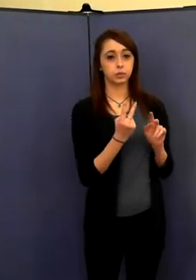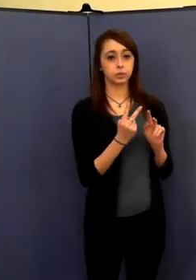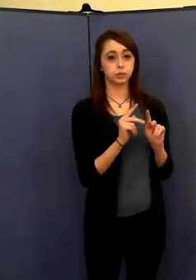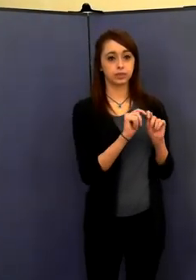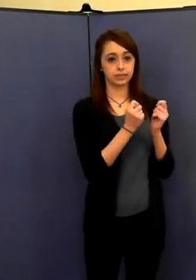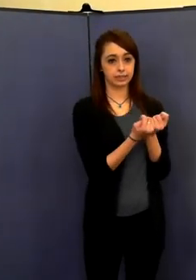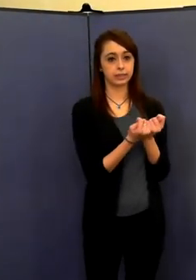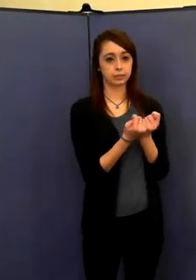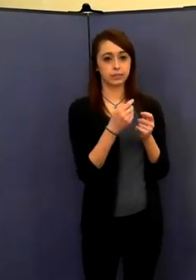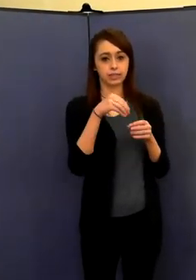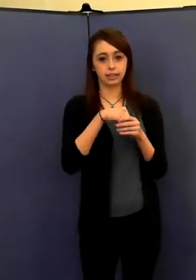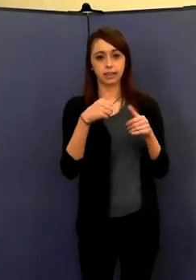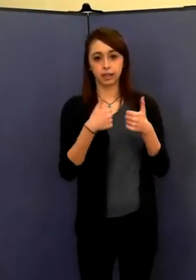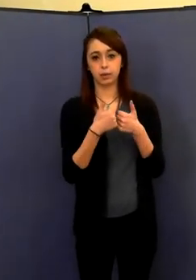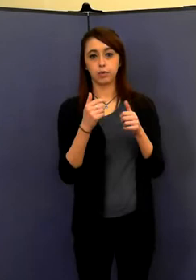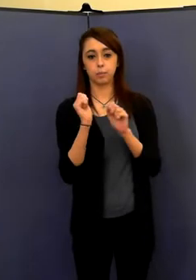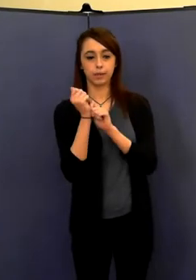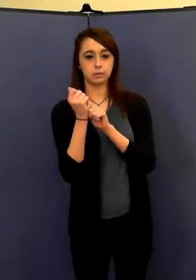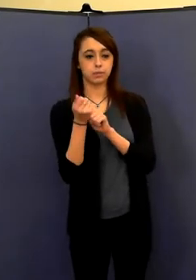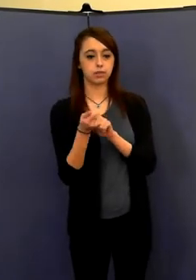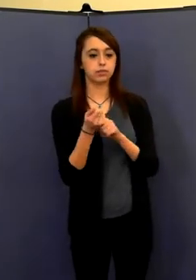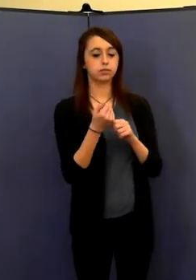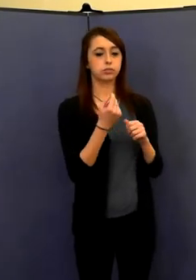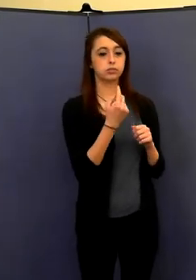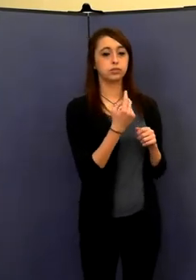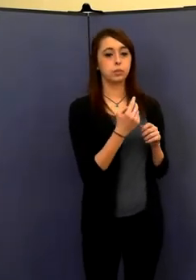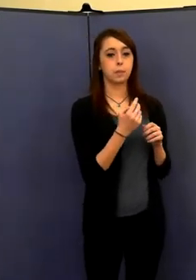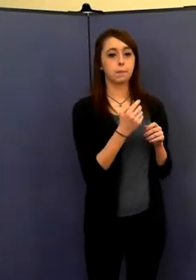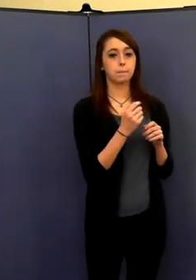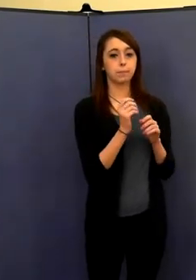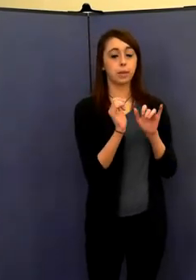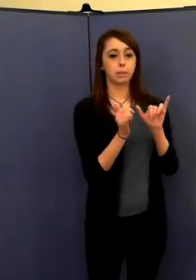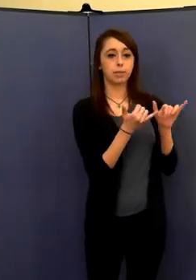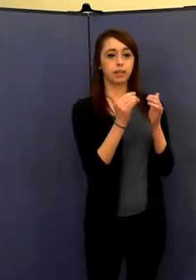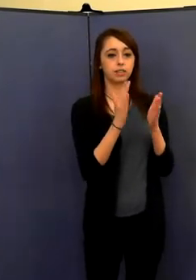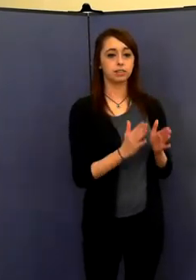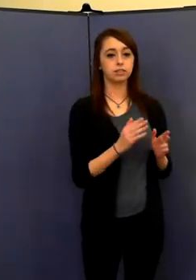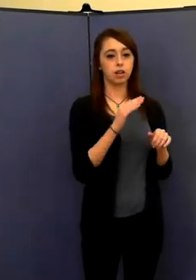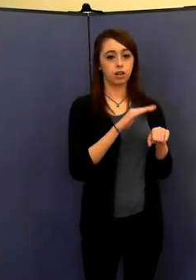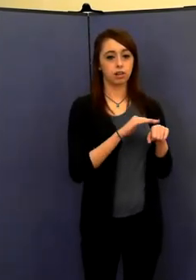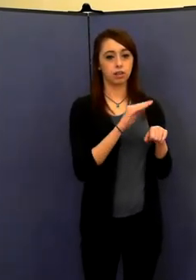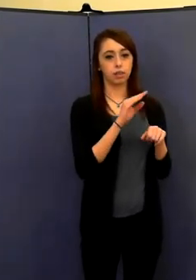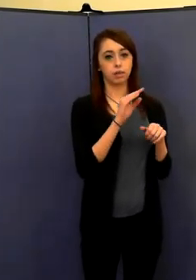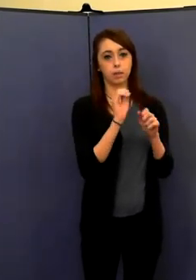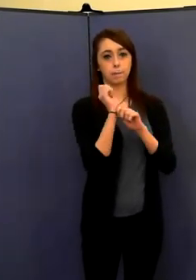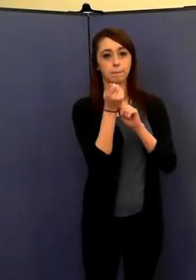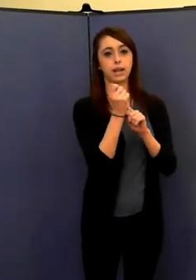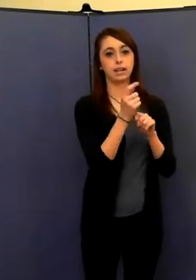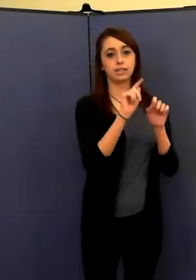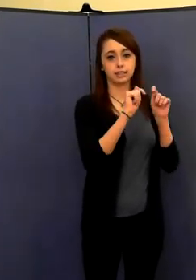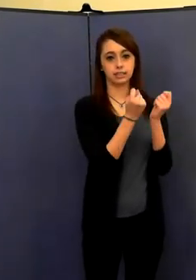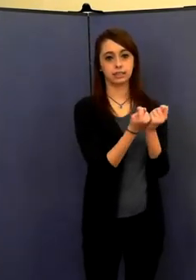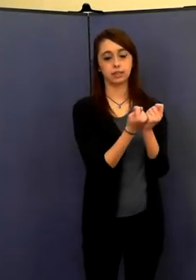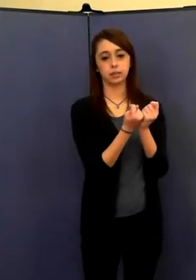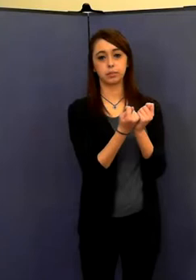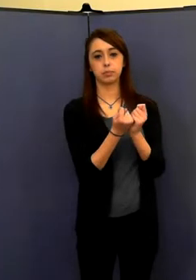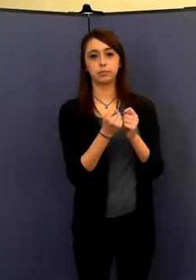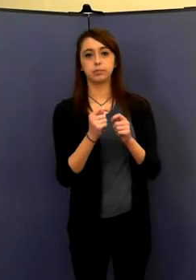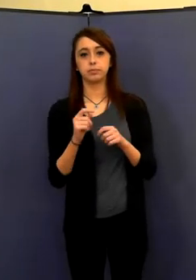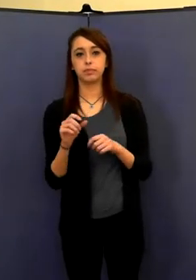on the batting team, which is known as the offensive team, they are sitting on the bench and they are